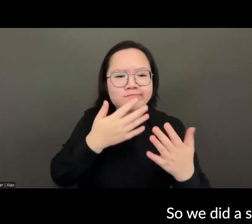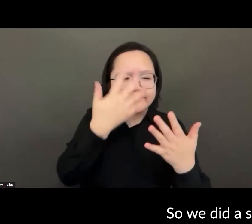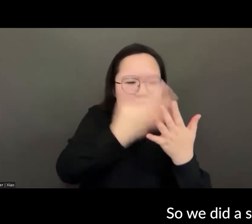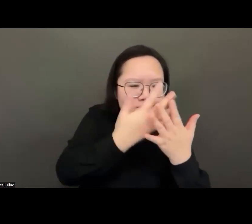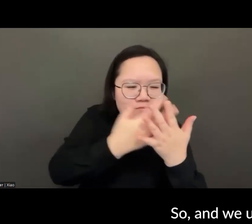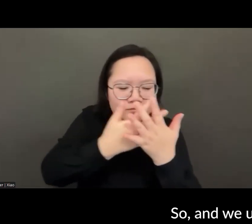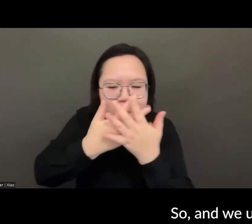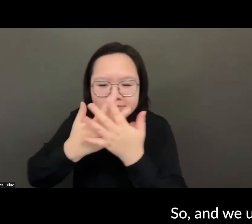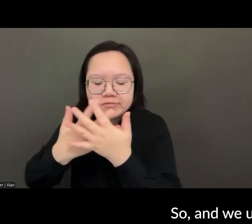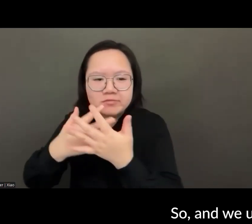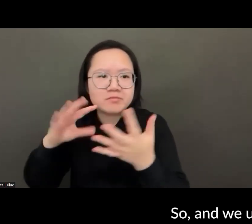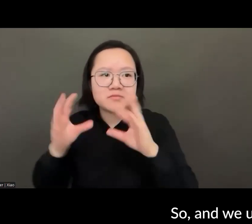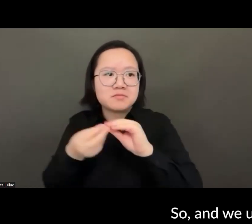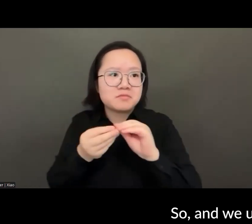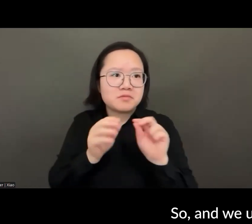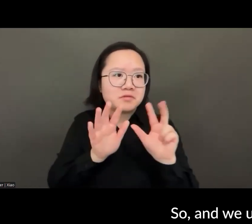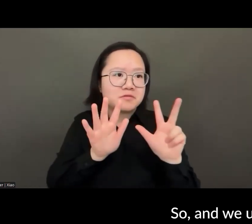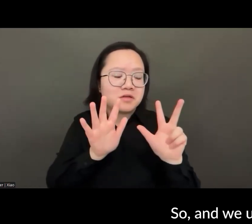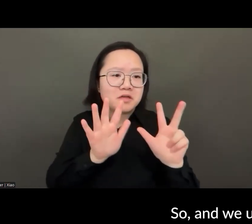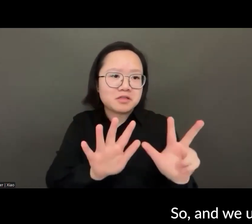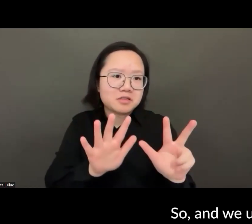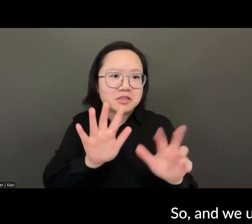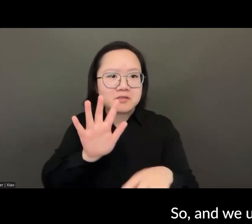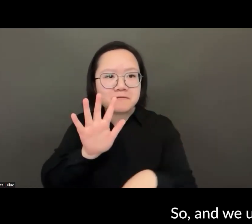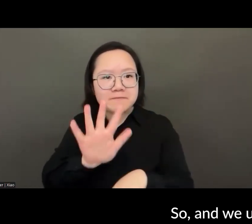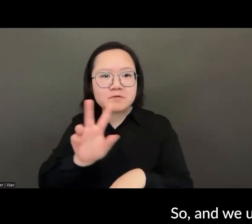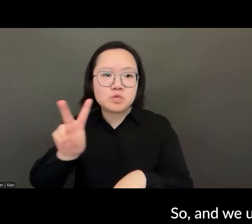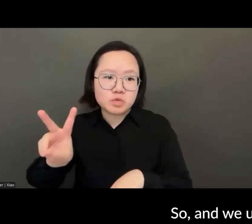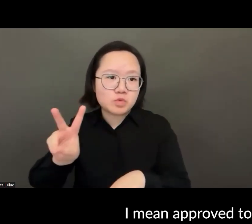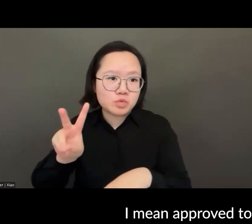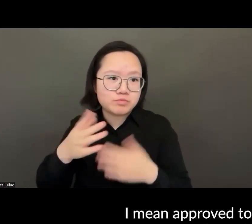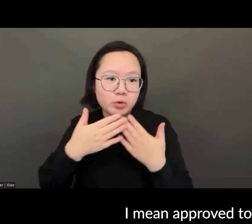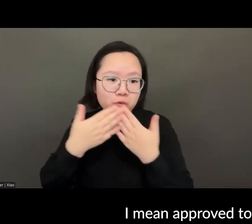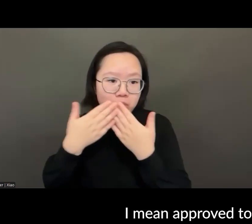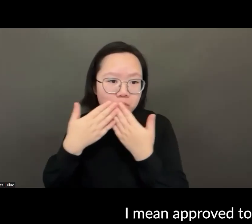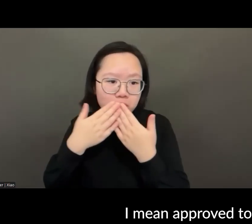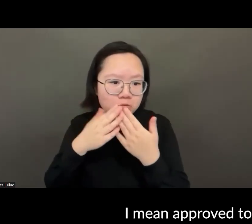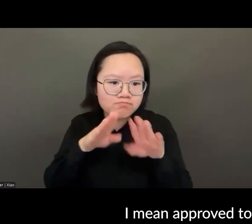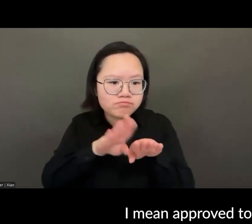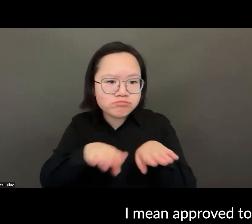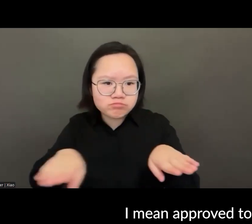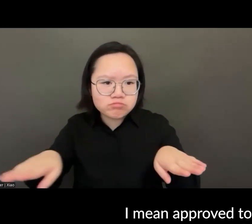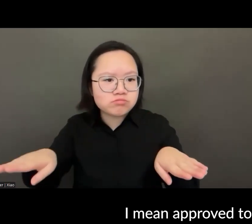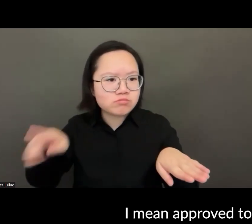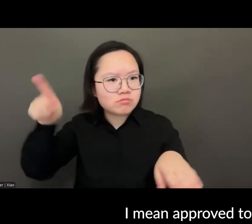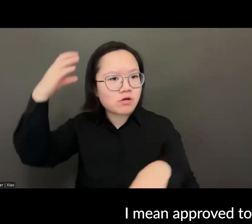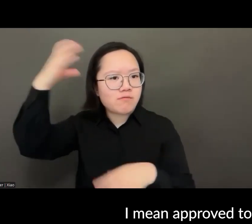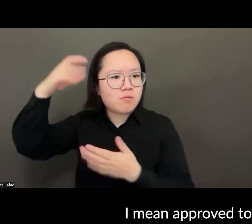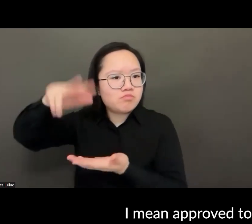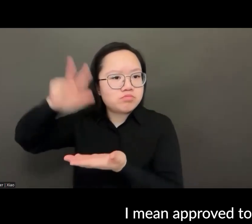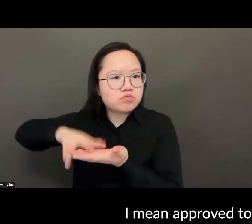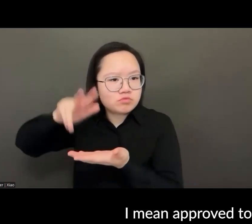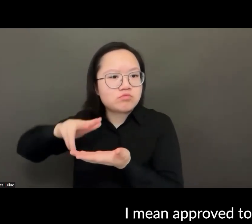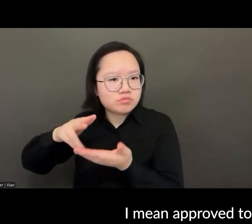52 learners. So, and we used, government learning, I mean, approved tools and which